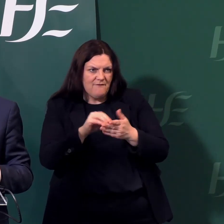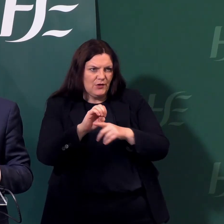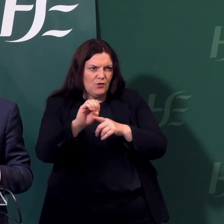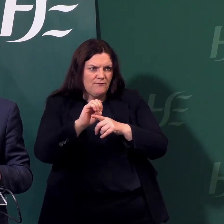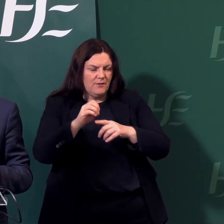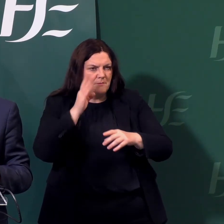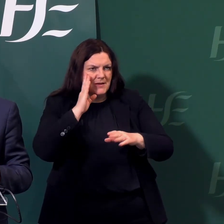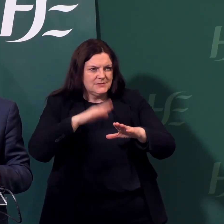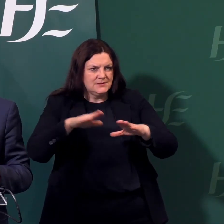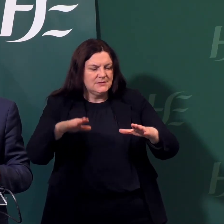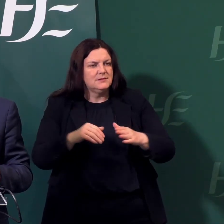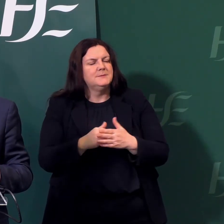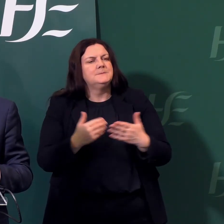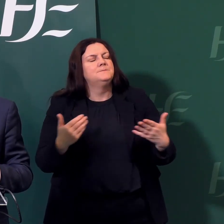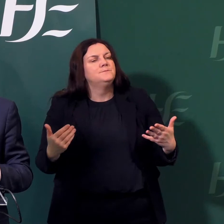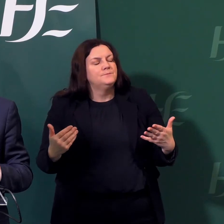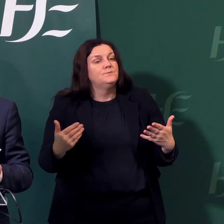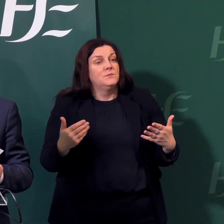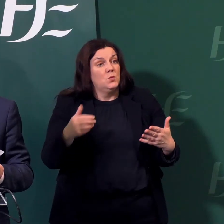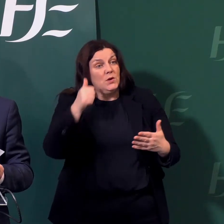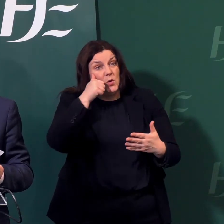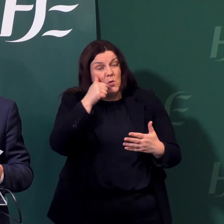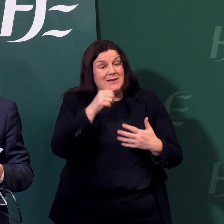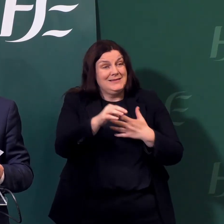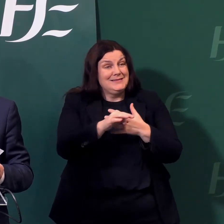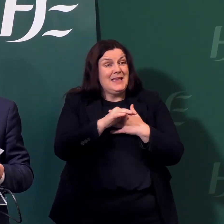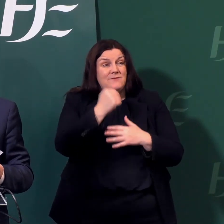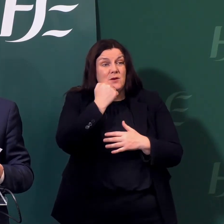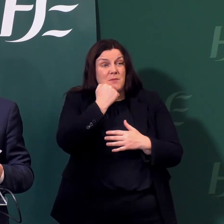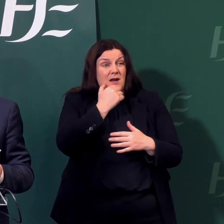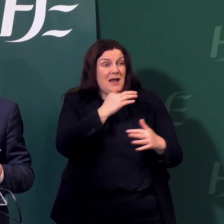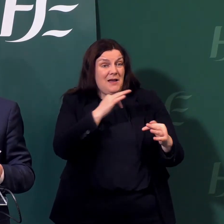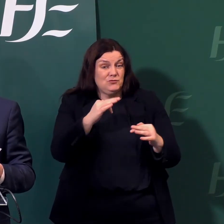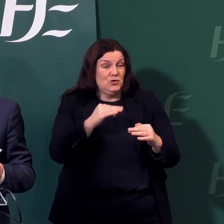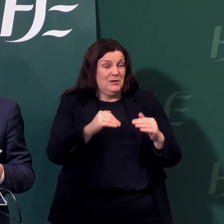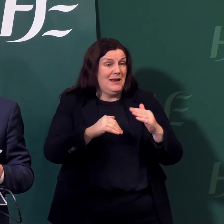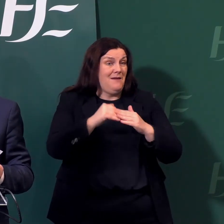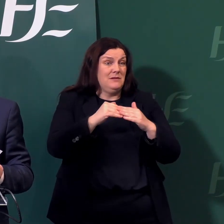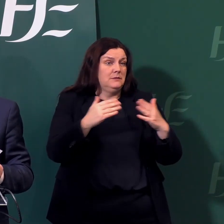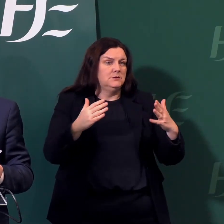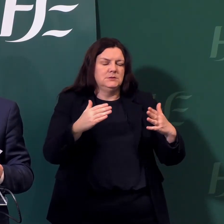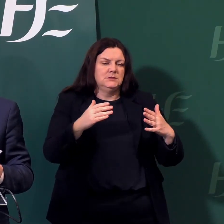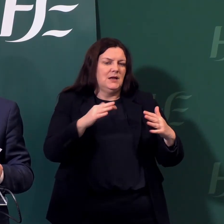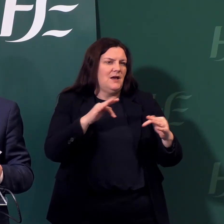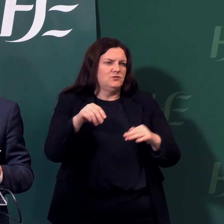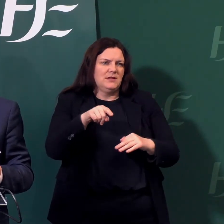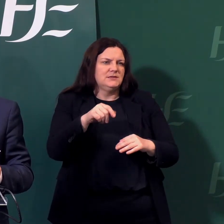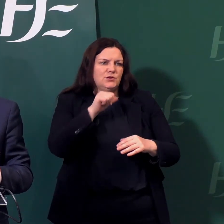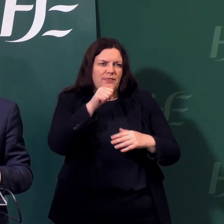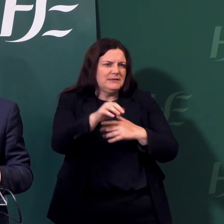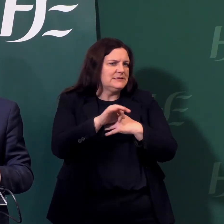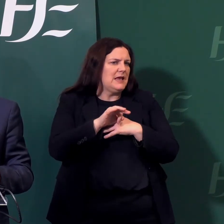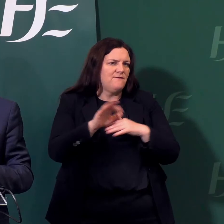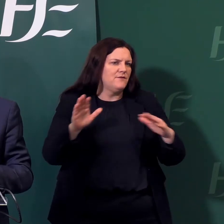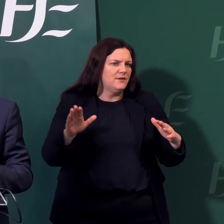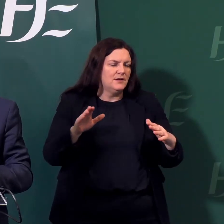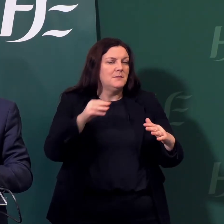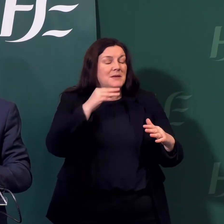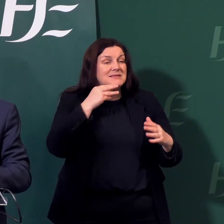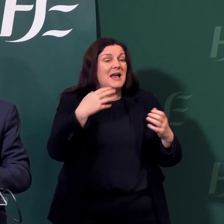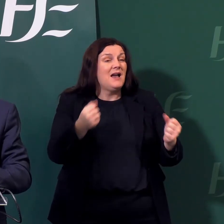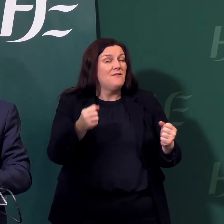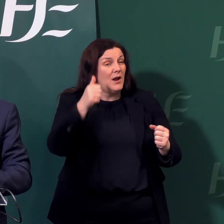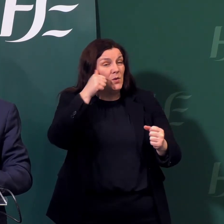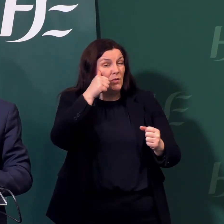level of safe care that we can surge to beyond the level, though, after that, it's not as safe. And last time we brought that